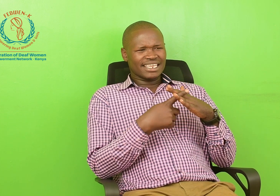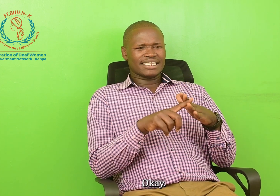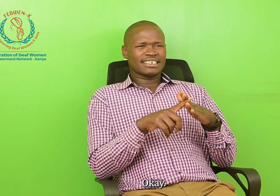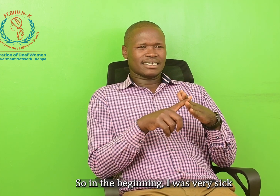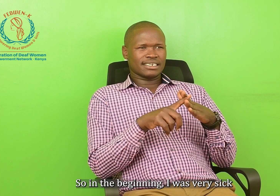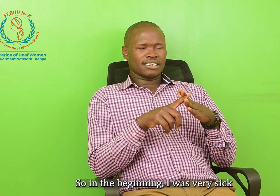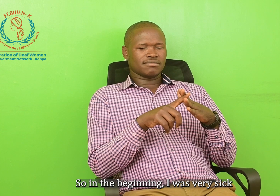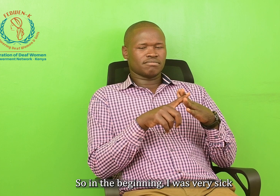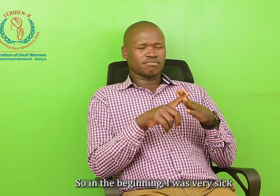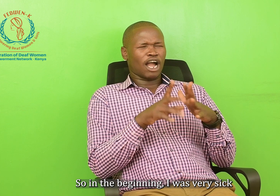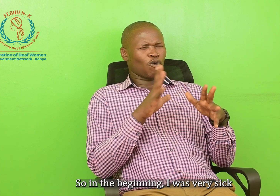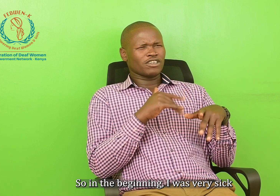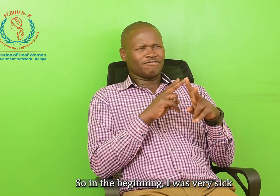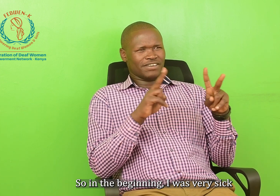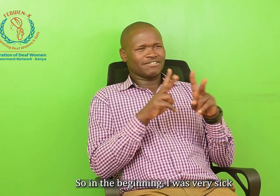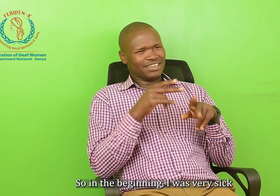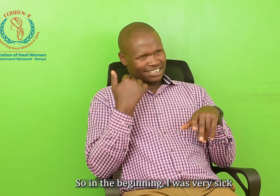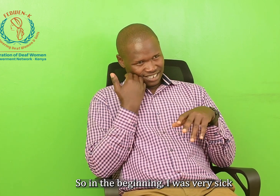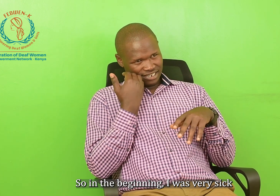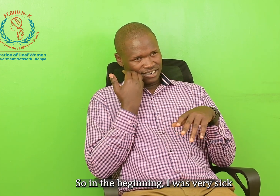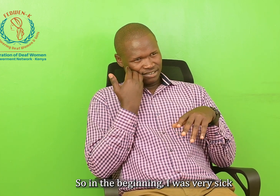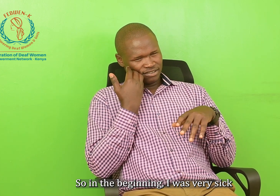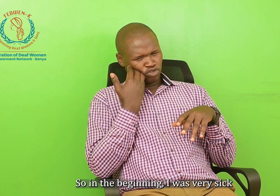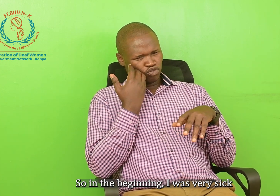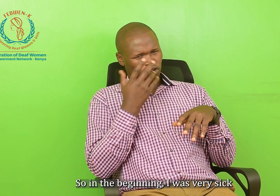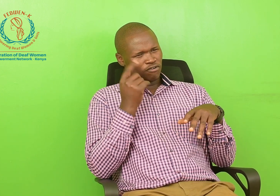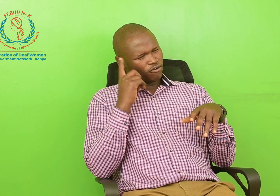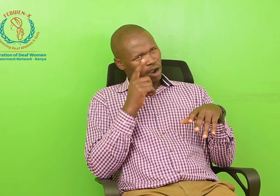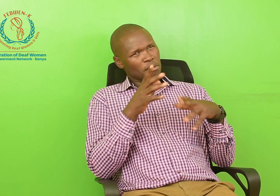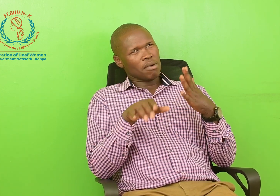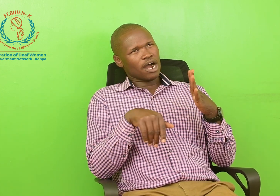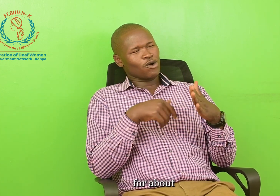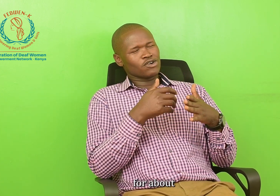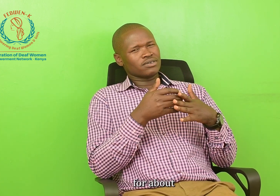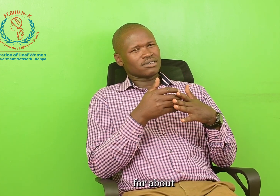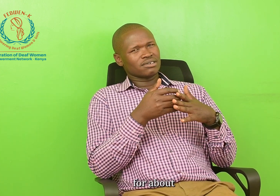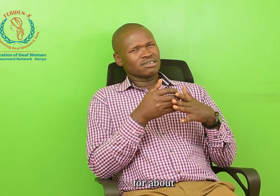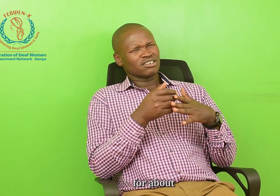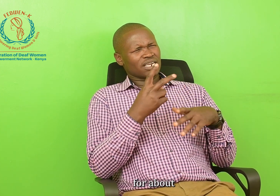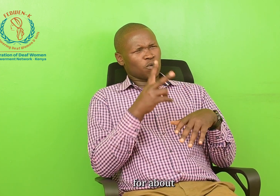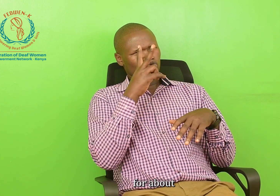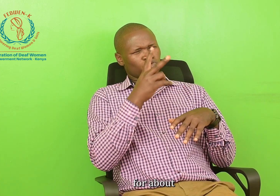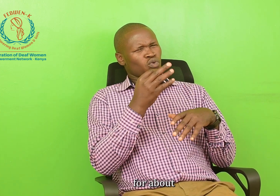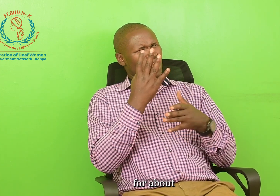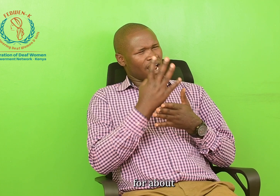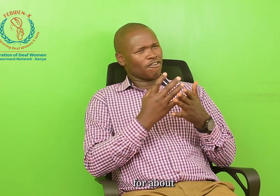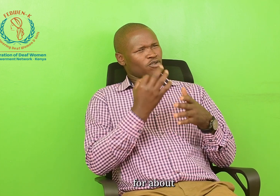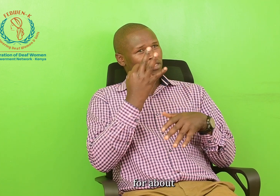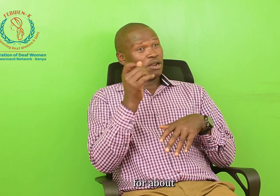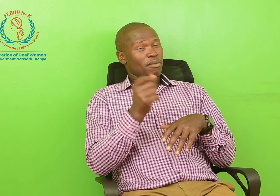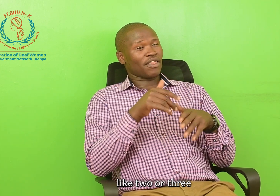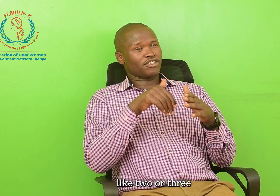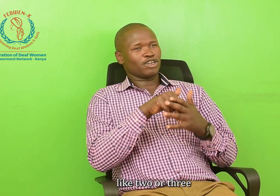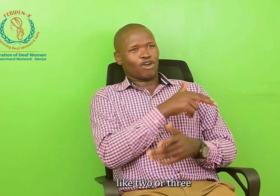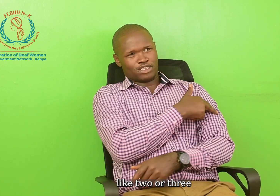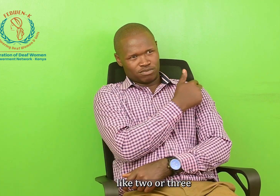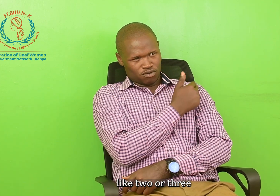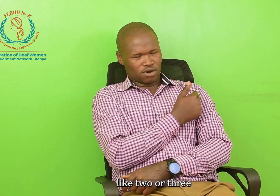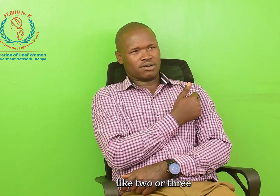Okay, so in the beginning, I was very, very sick for about like